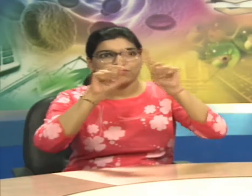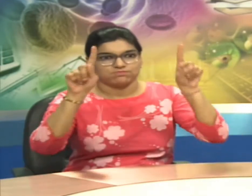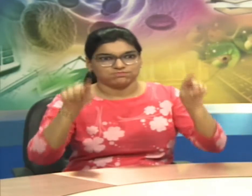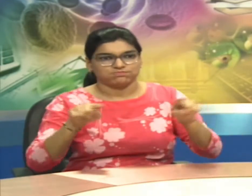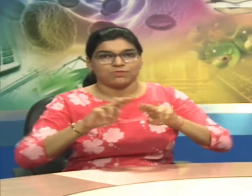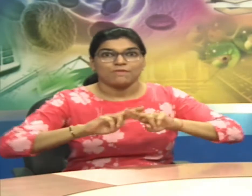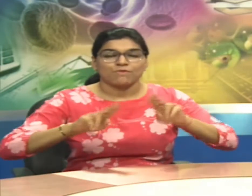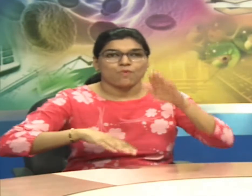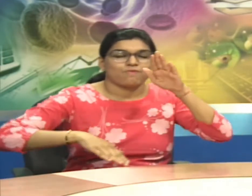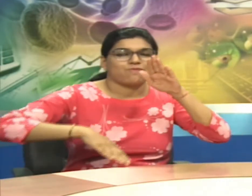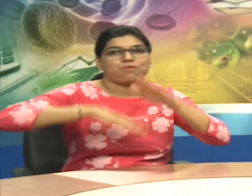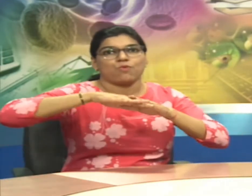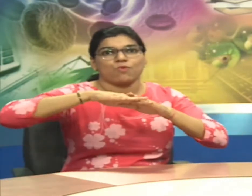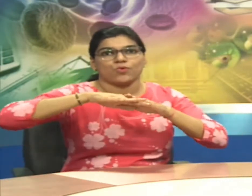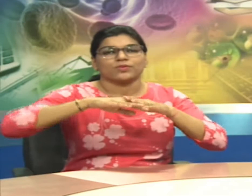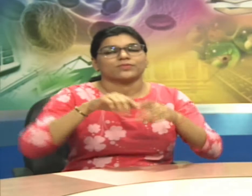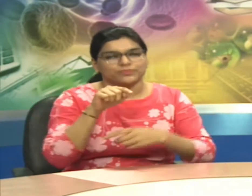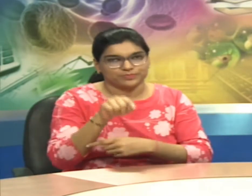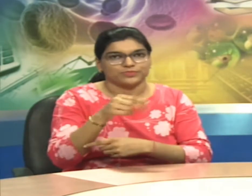There is no space.